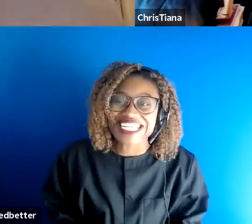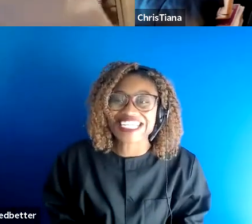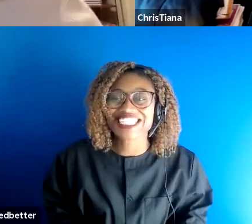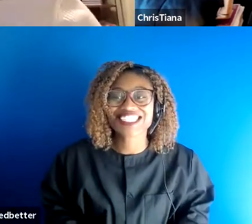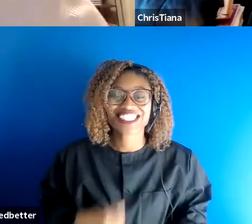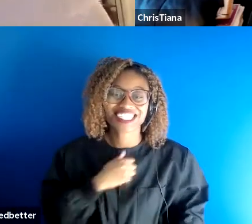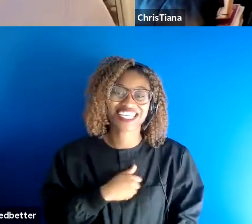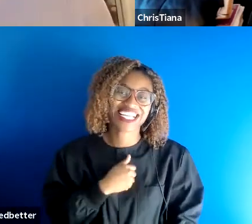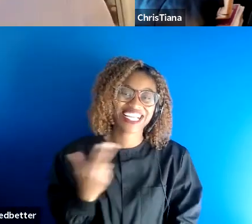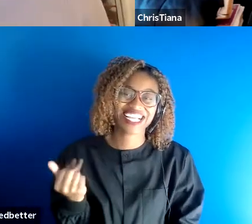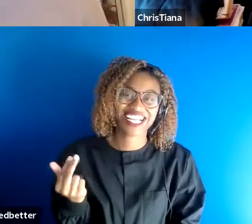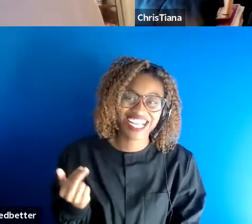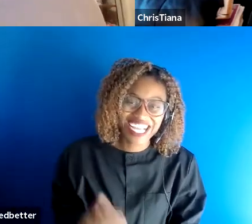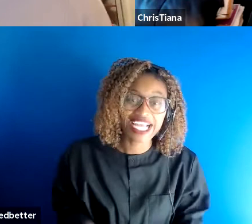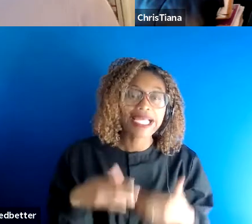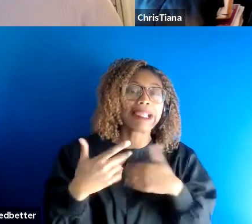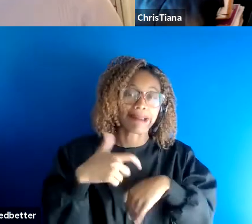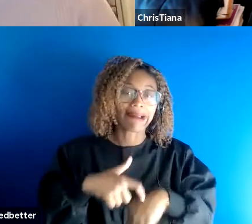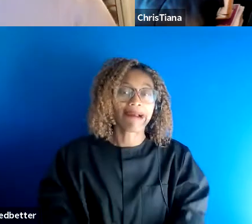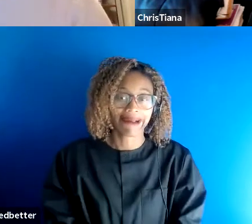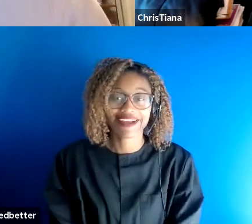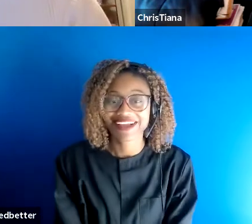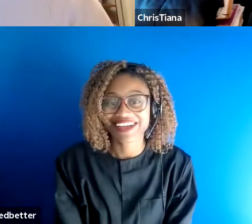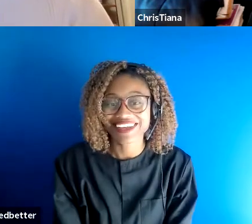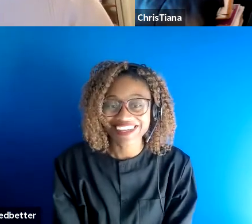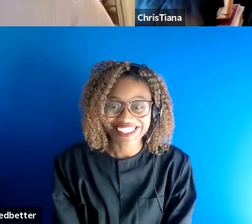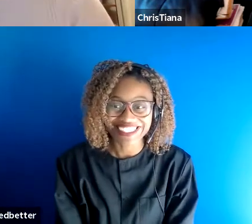Sorry. That's the next one.